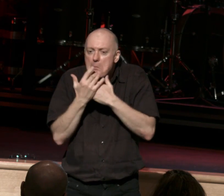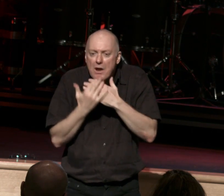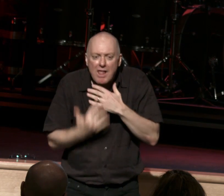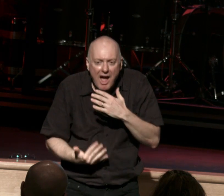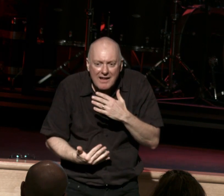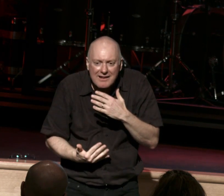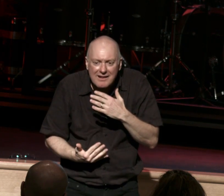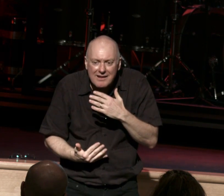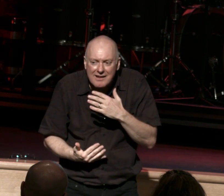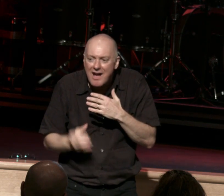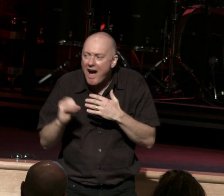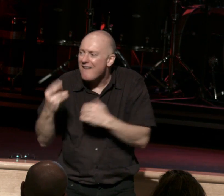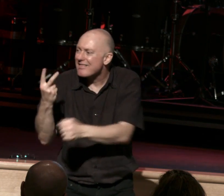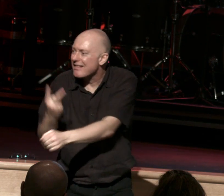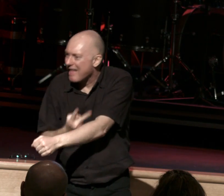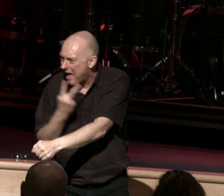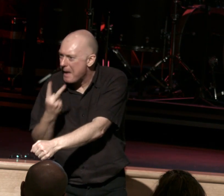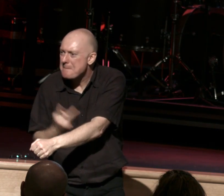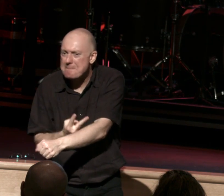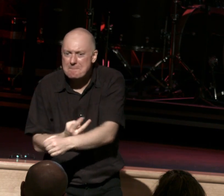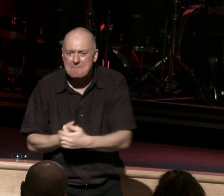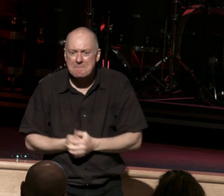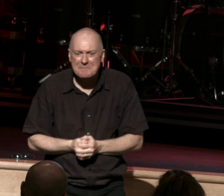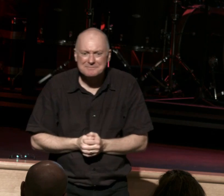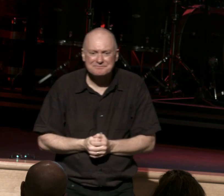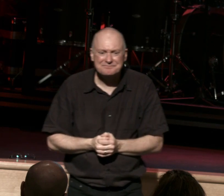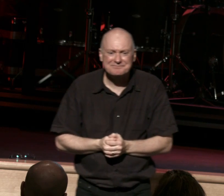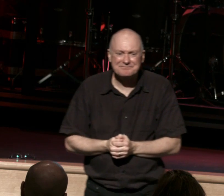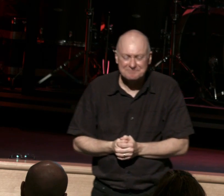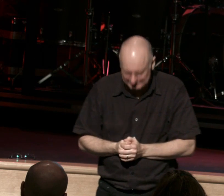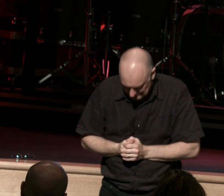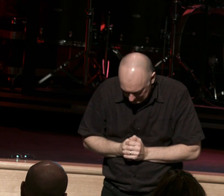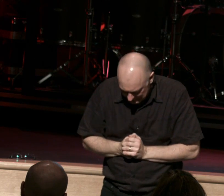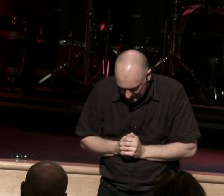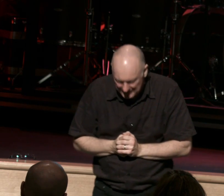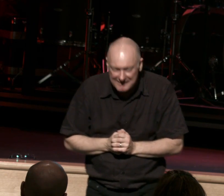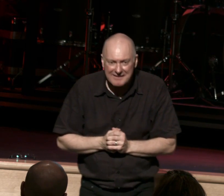blood of the Lamb.